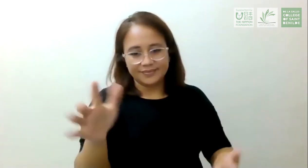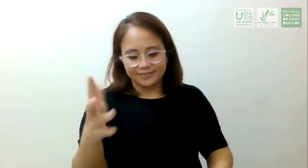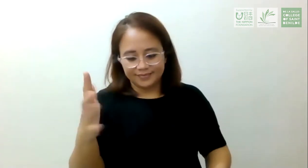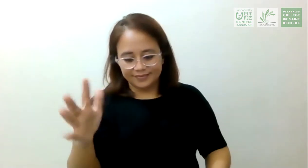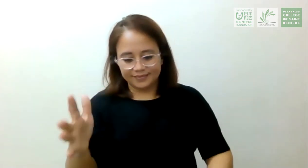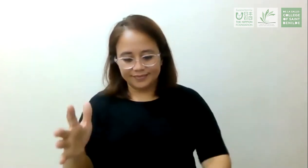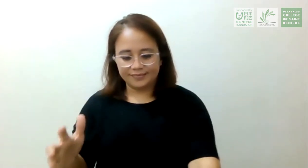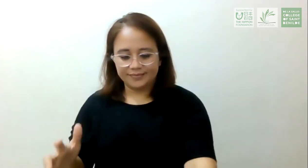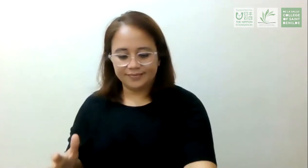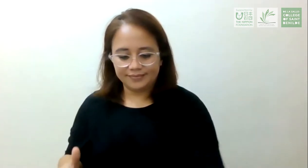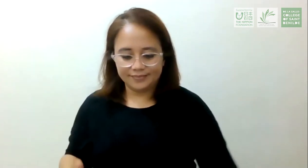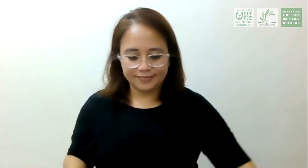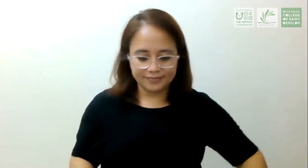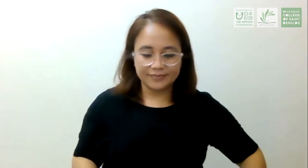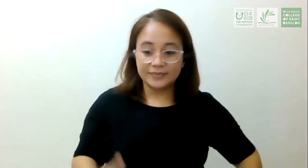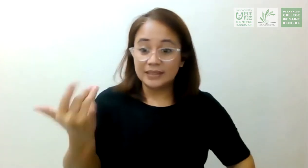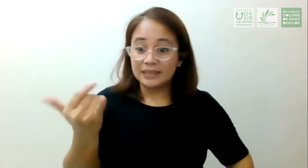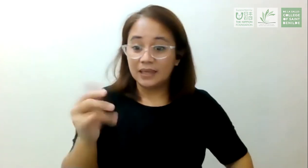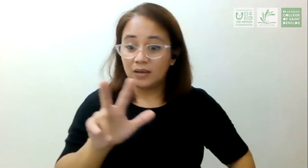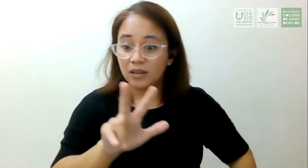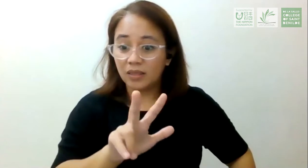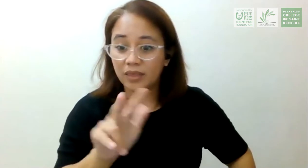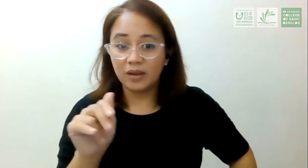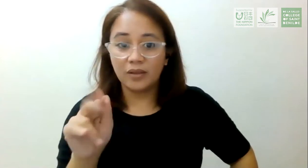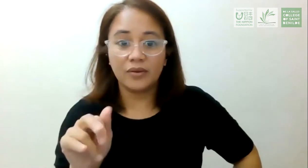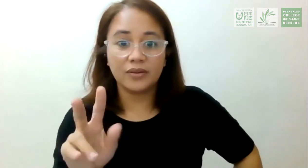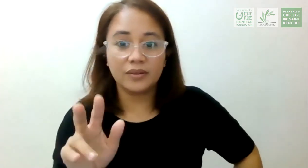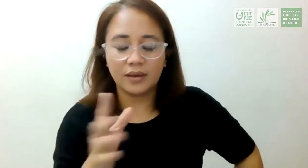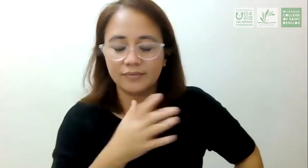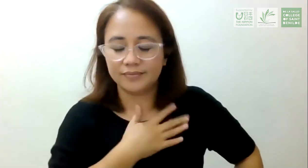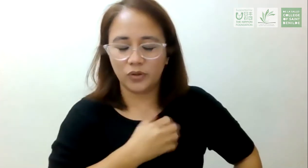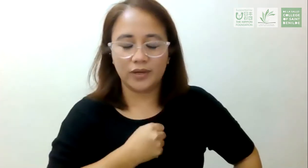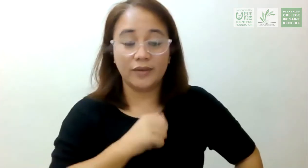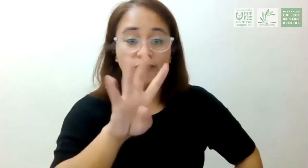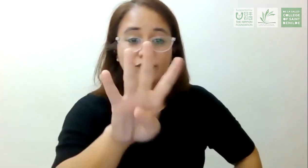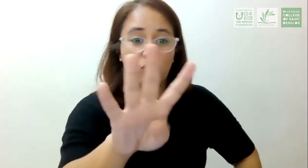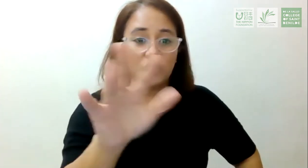It's about 3:13 now. Sorry, 4:13 your time now.